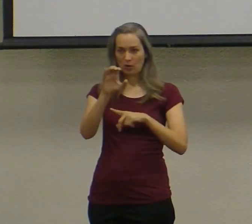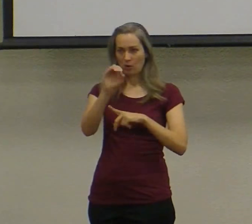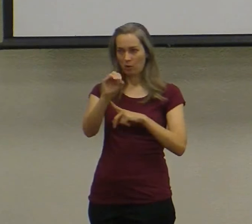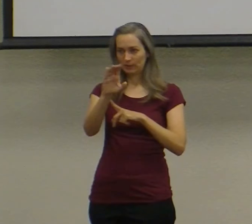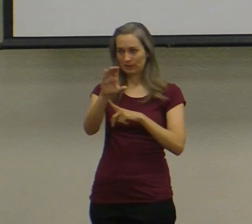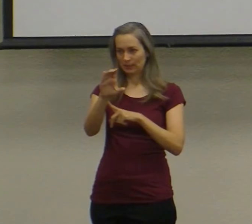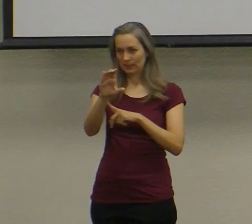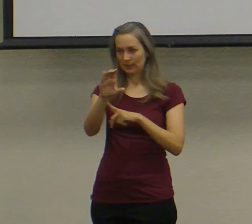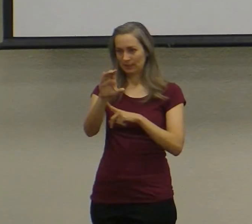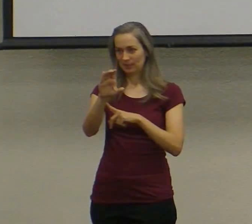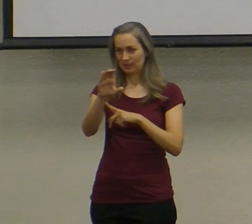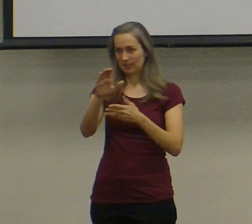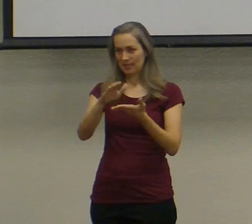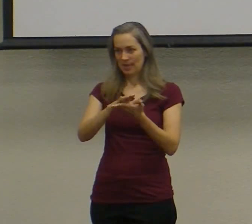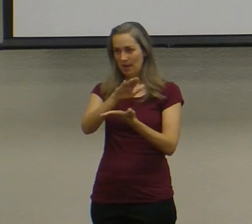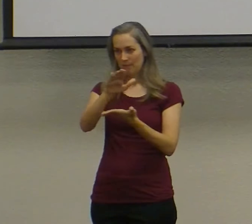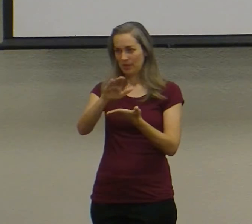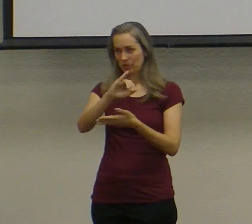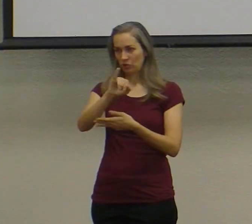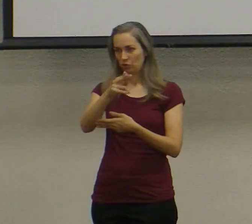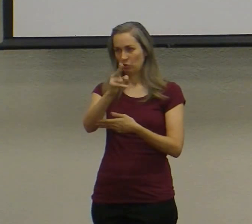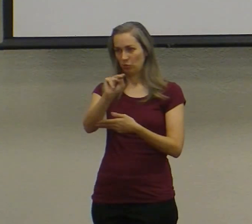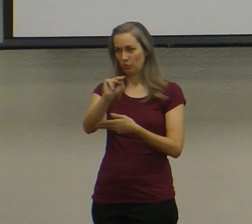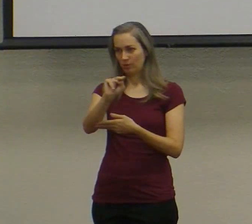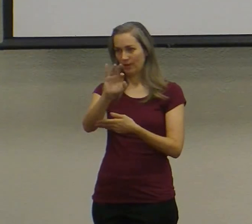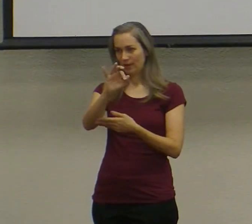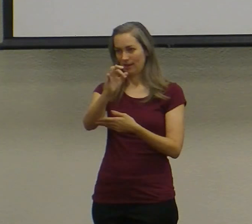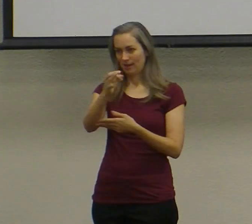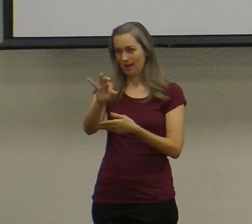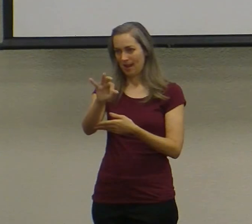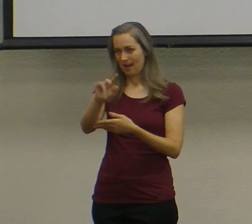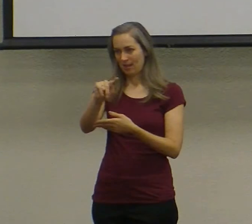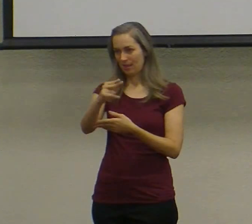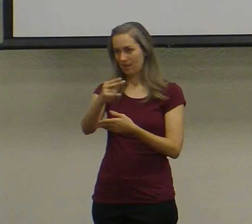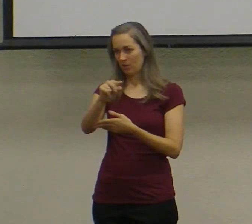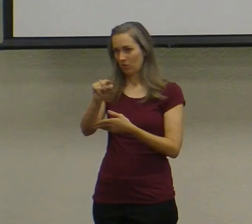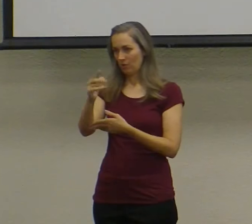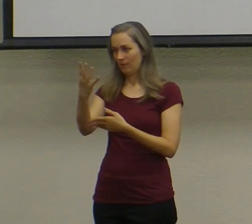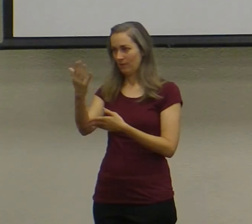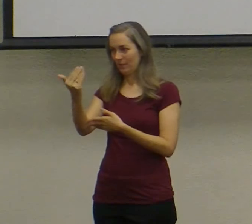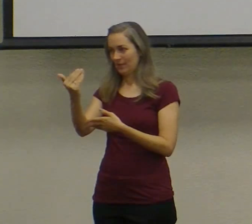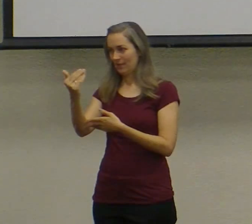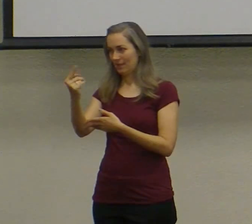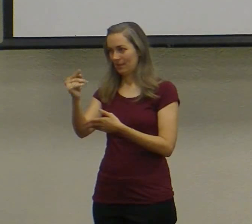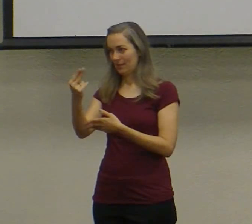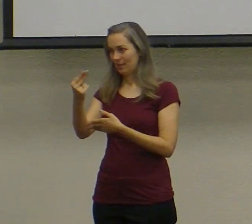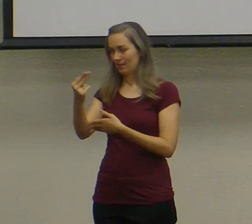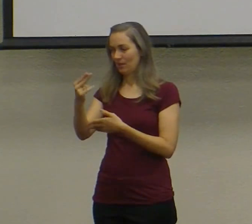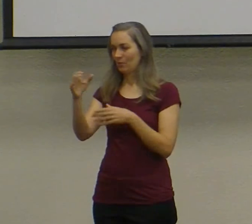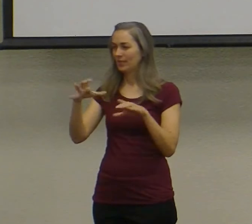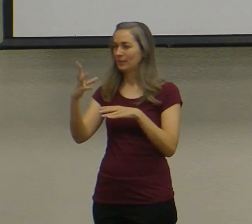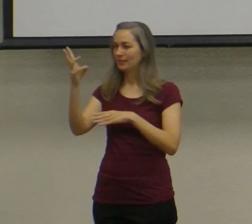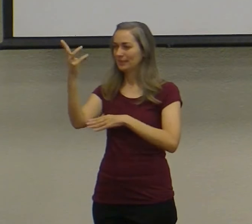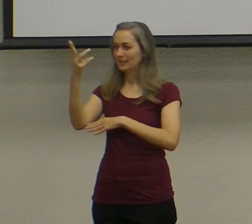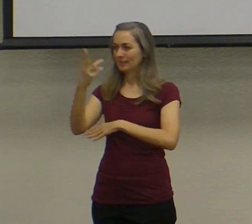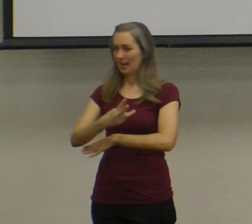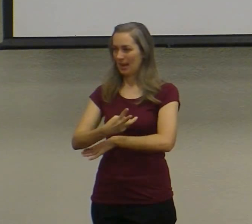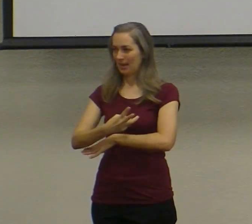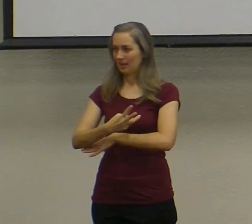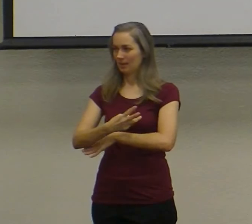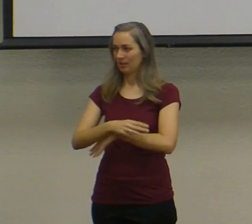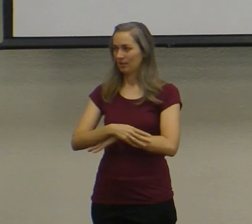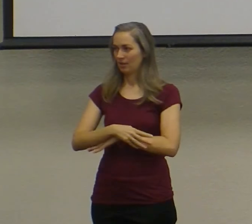Oklahoma Christian Campus, from June 9th to June 15th, and we did a um,